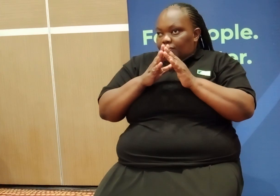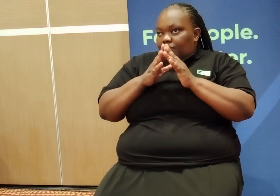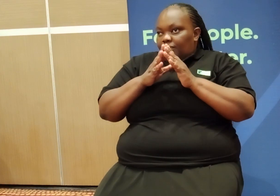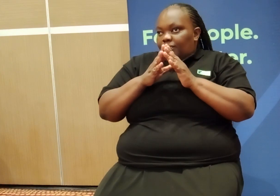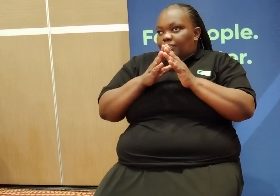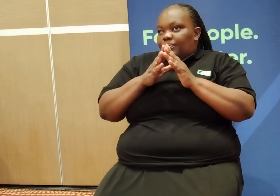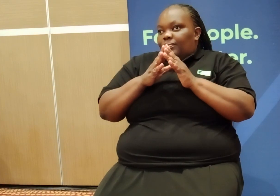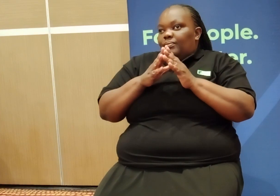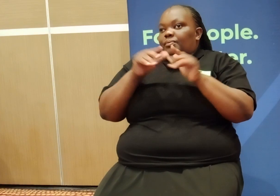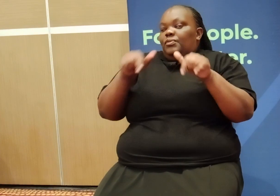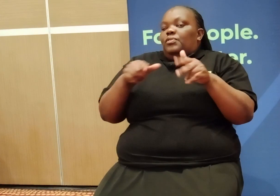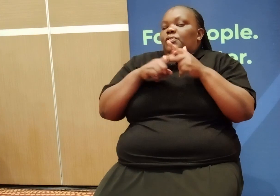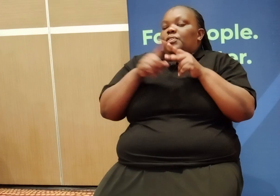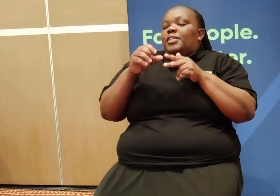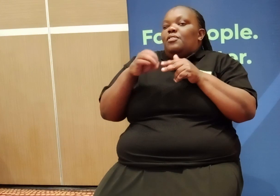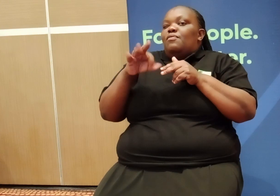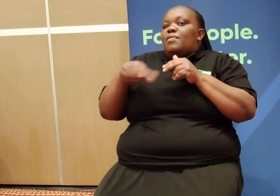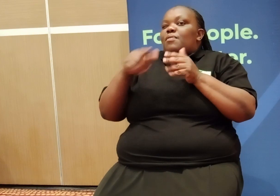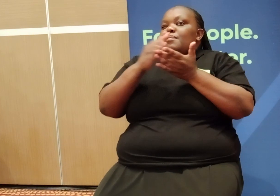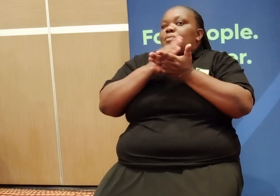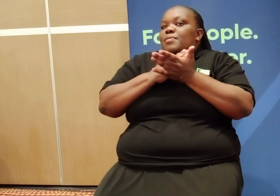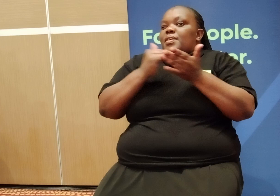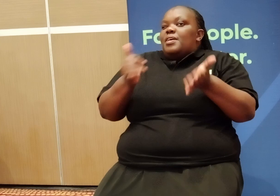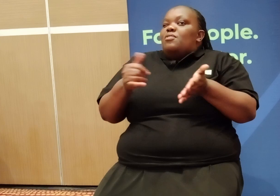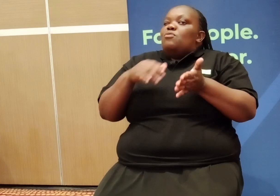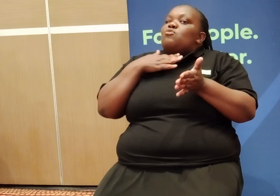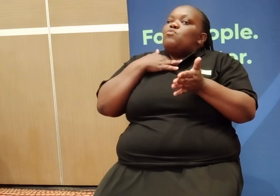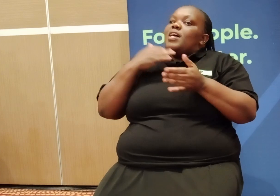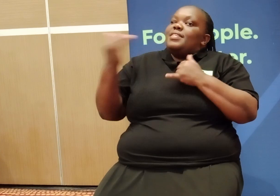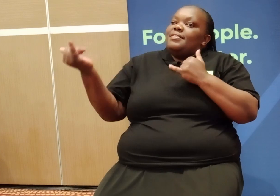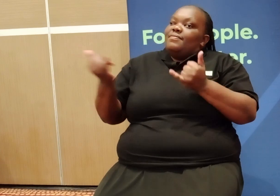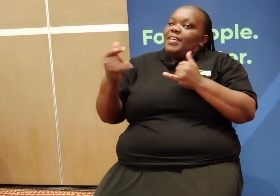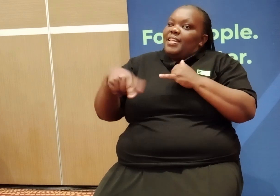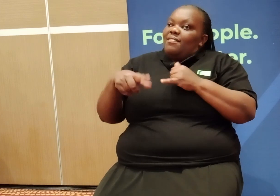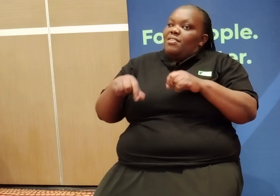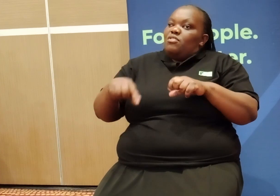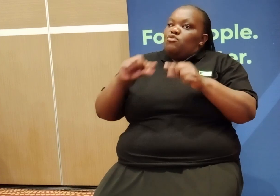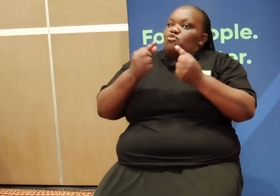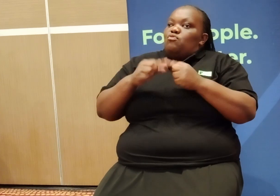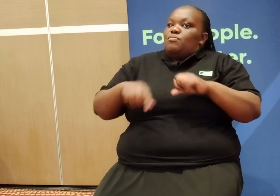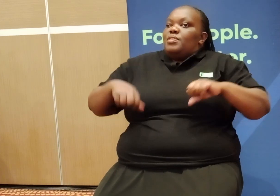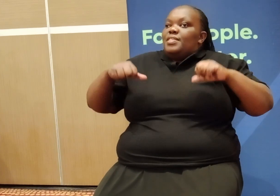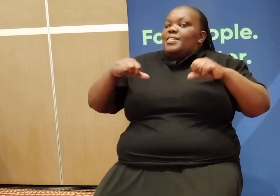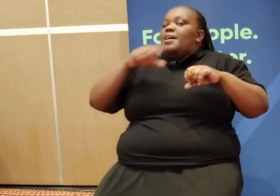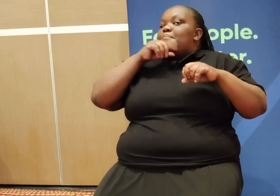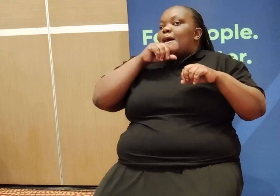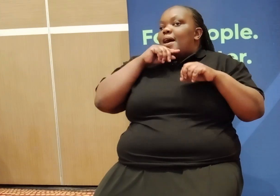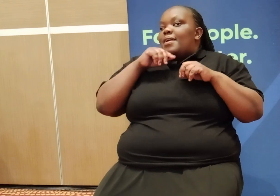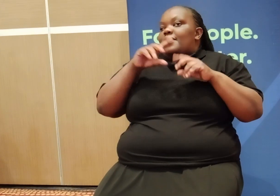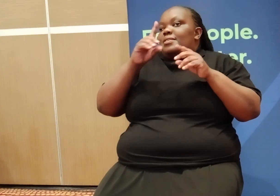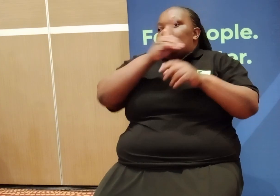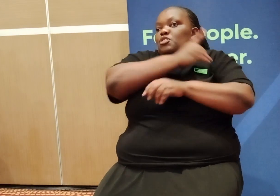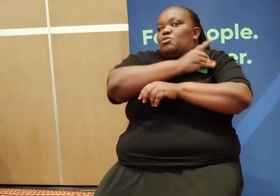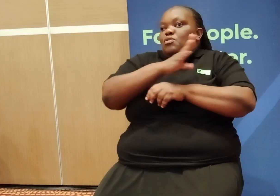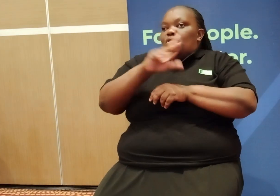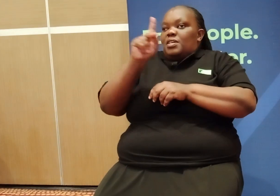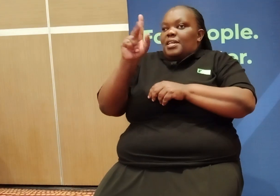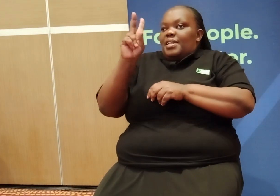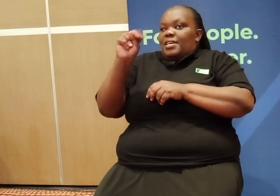Okay, so to start off our program now, I'd like to invite our group chairman, Dr. Joseph Kinyua,